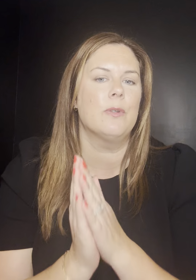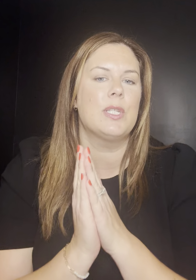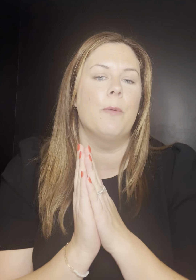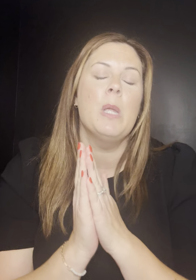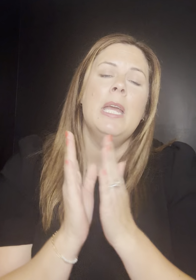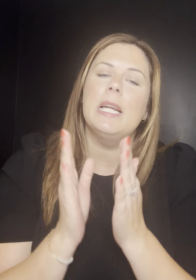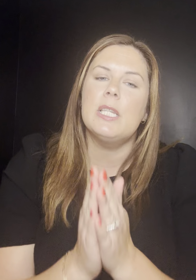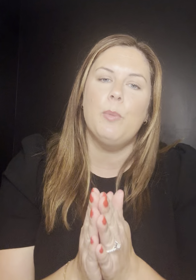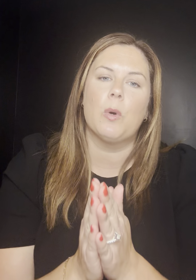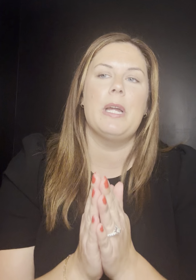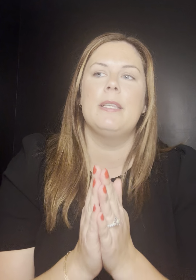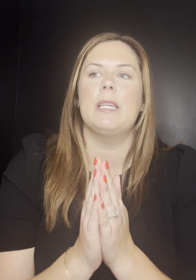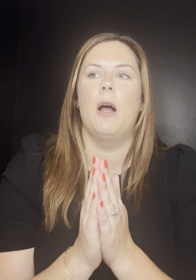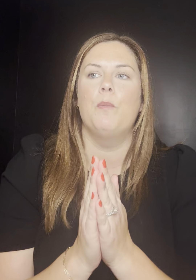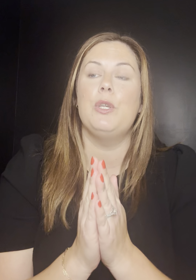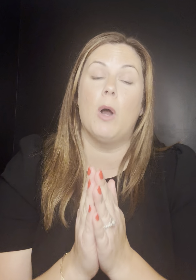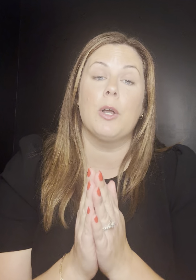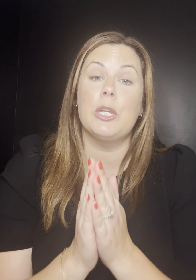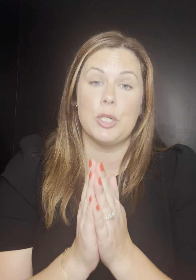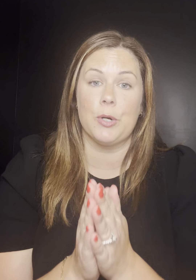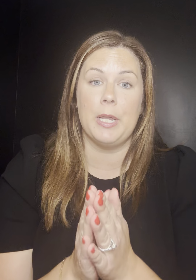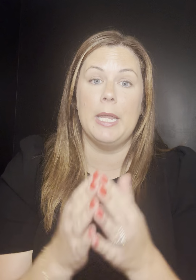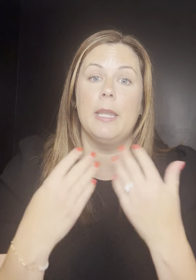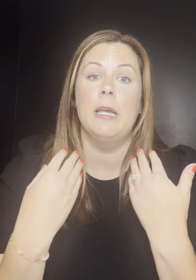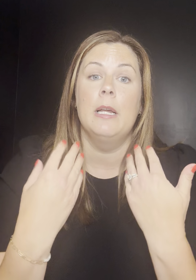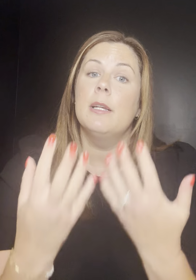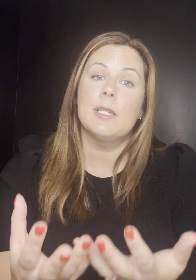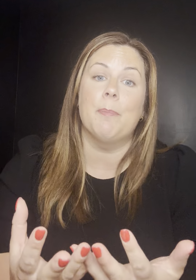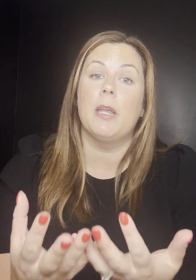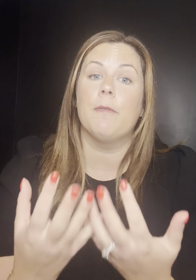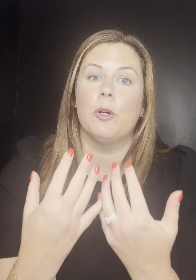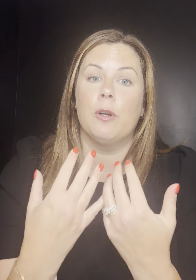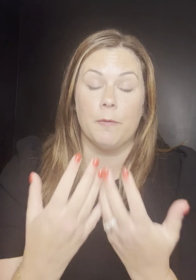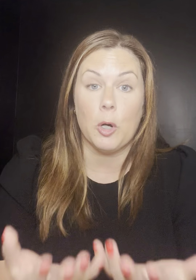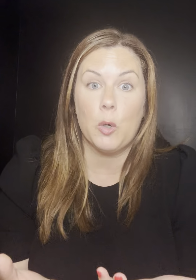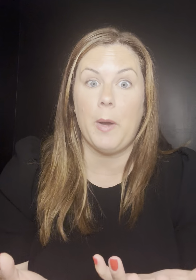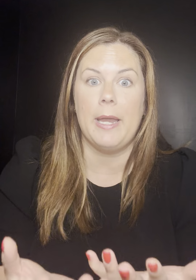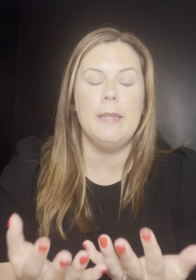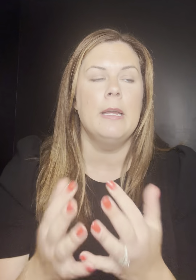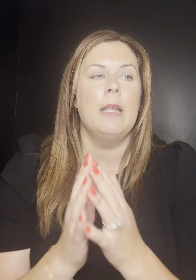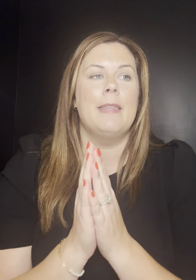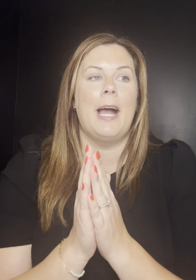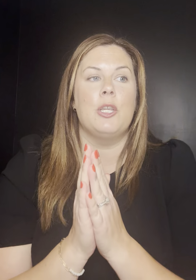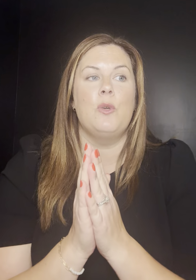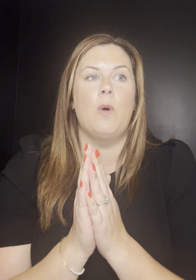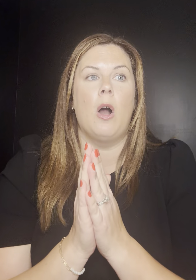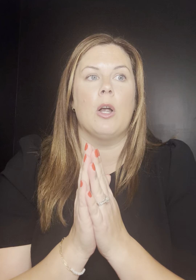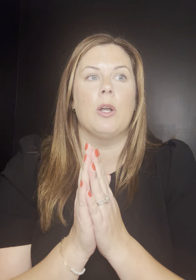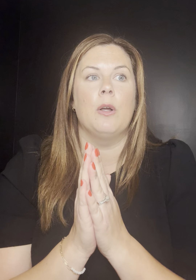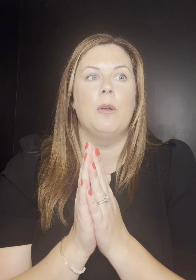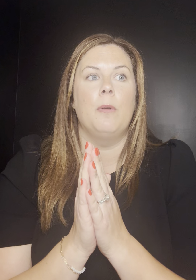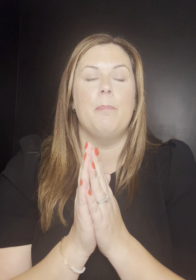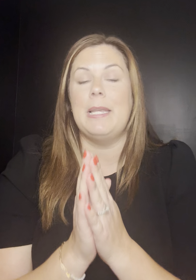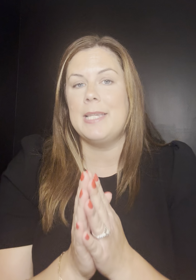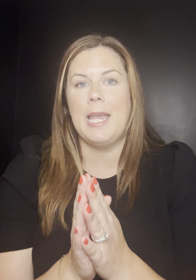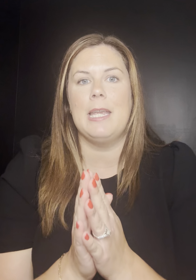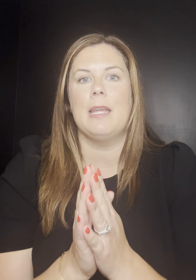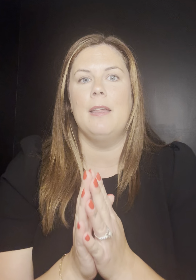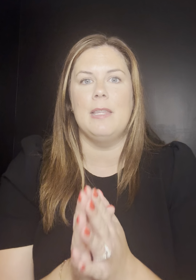So it's important when you are going to turn in something for a grade that you are maintaining these